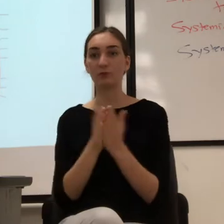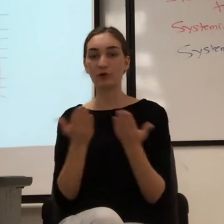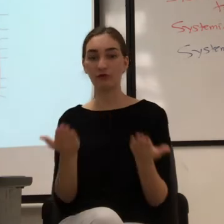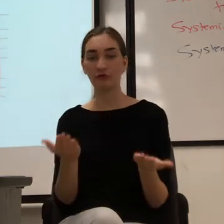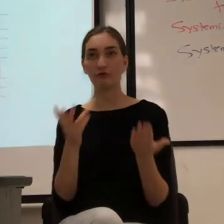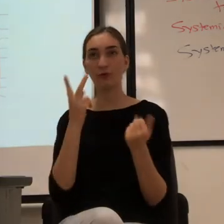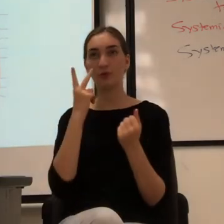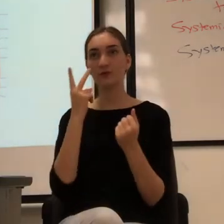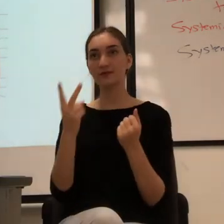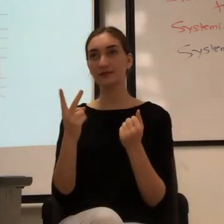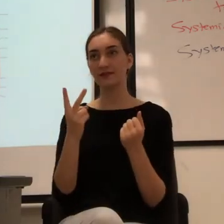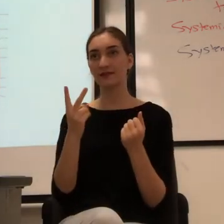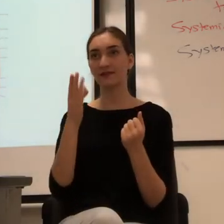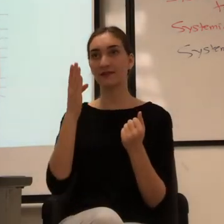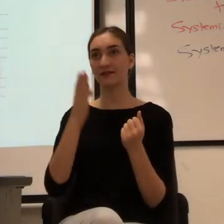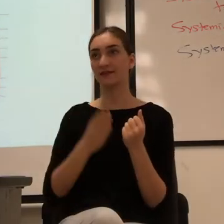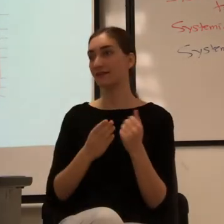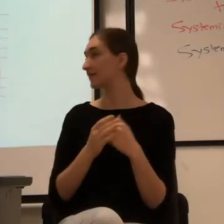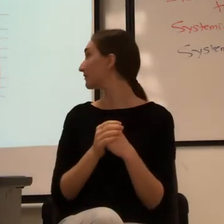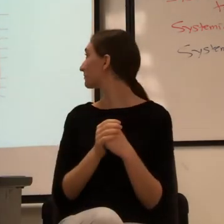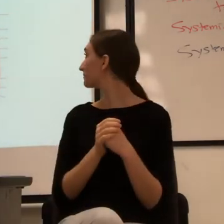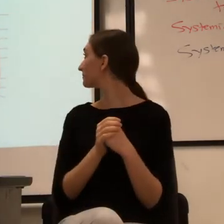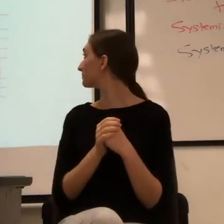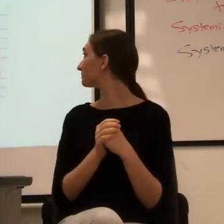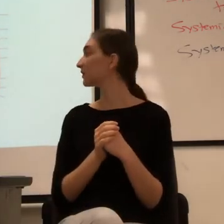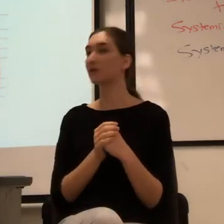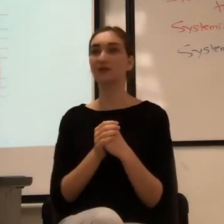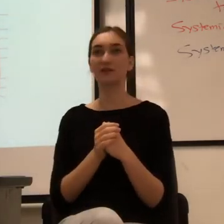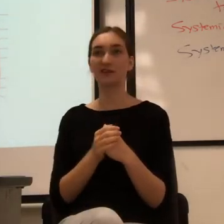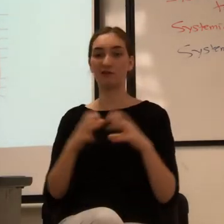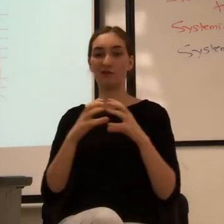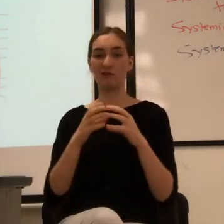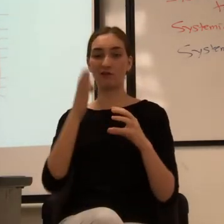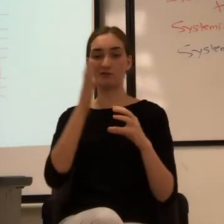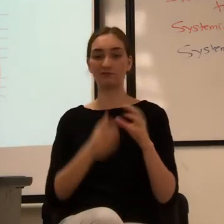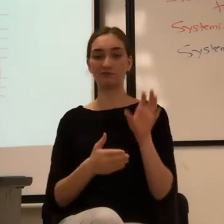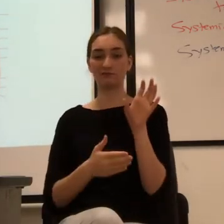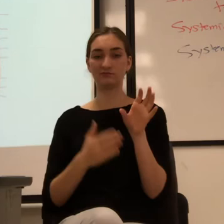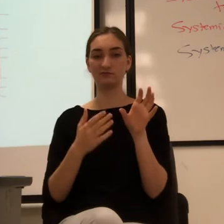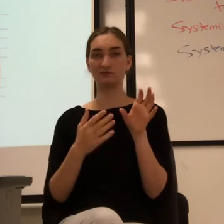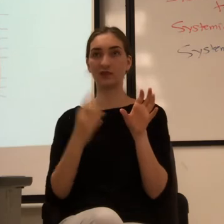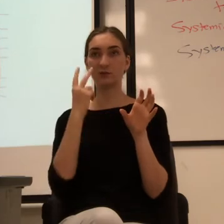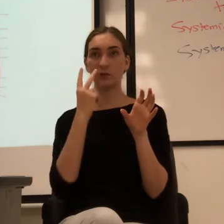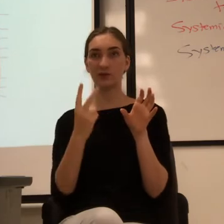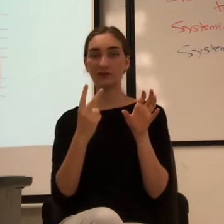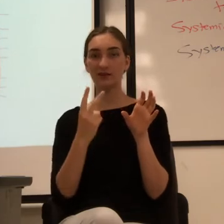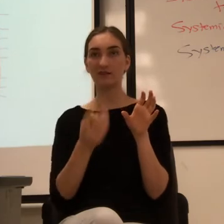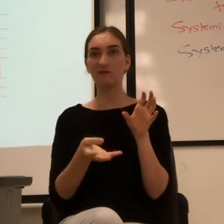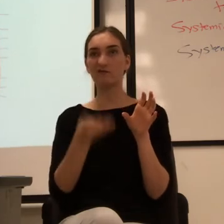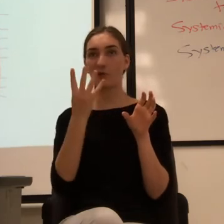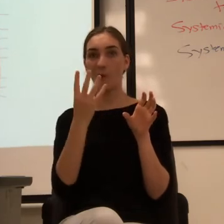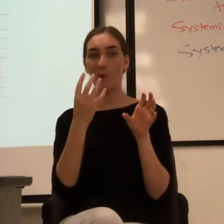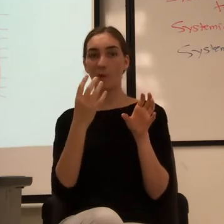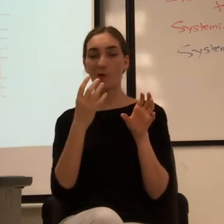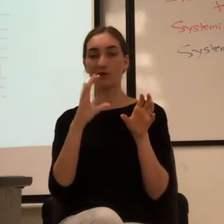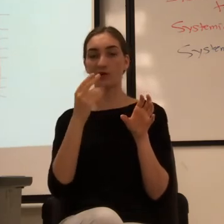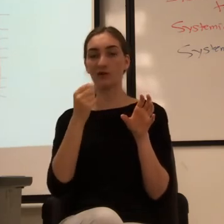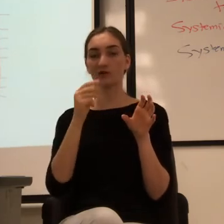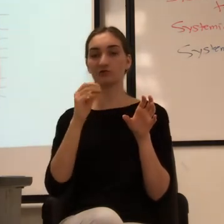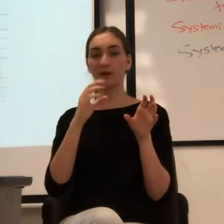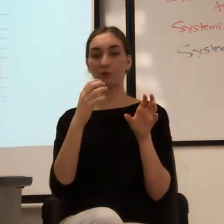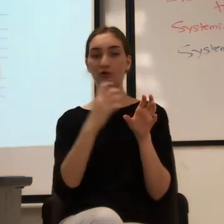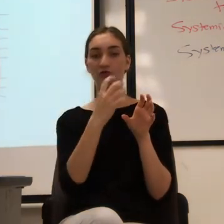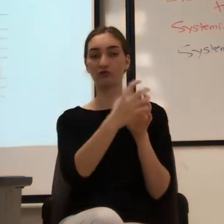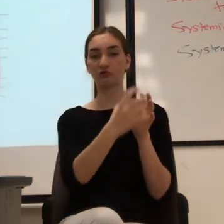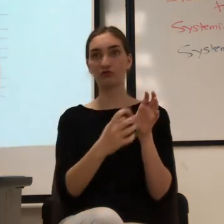section through the heart, and you see all four chambers, all the valves you gotta know. What's misleading about this picture is this is not how